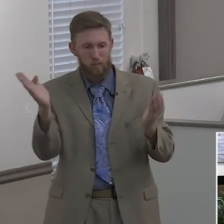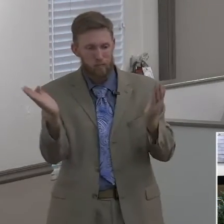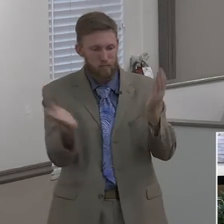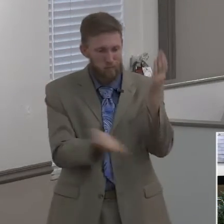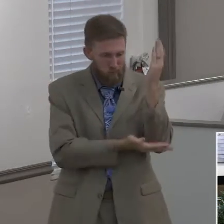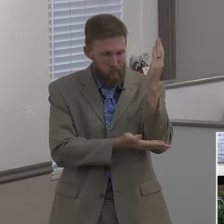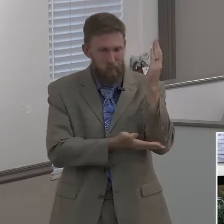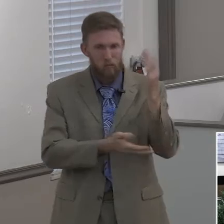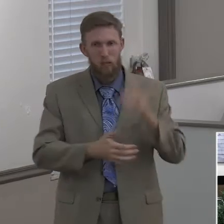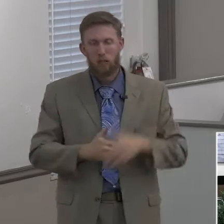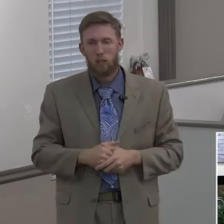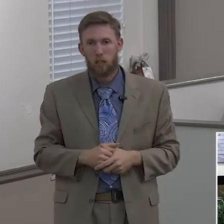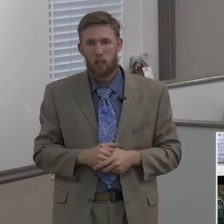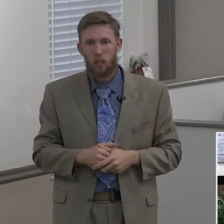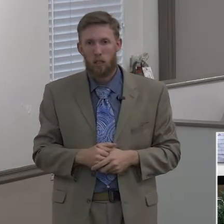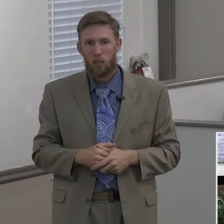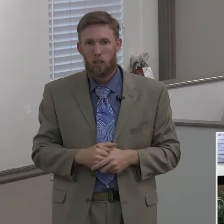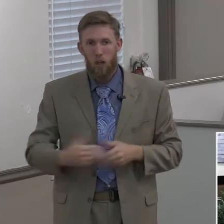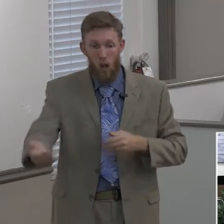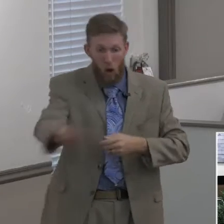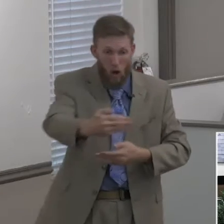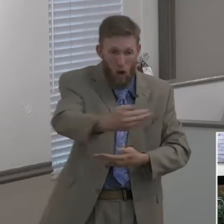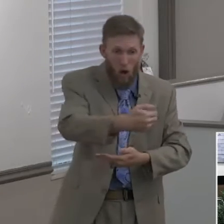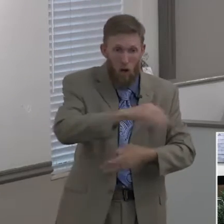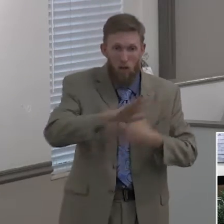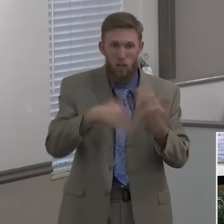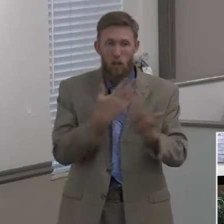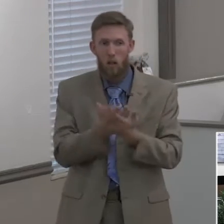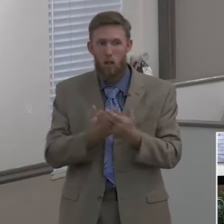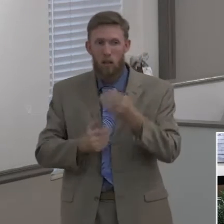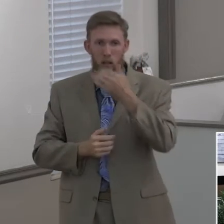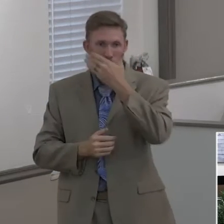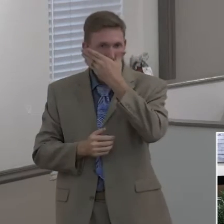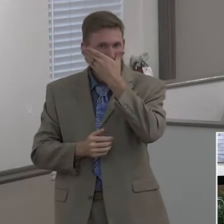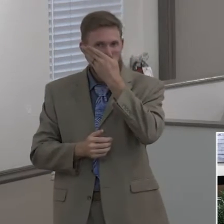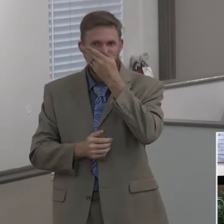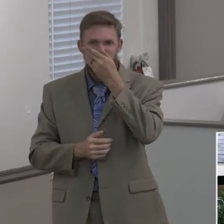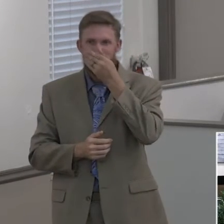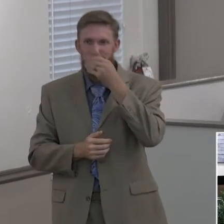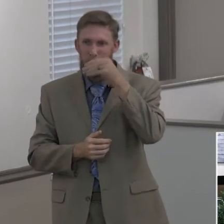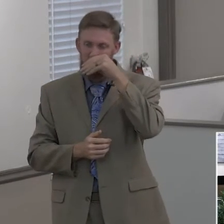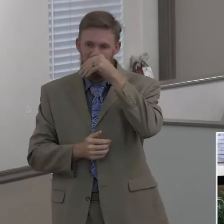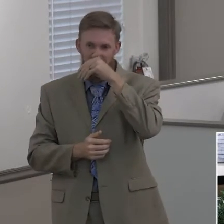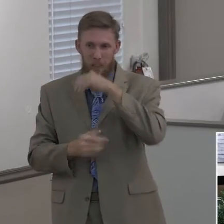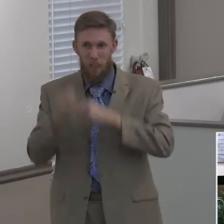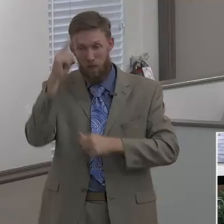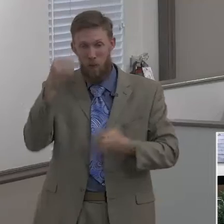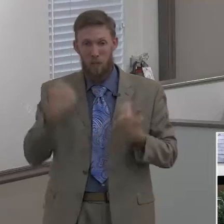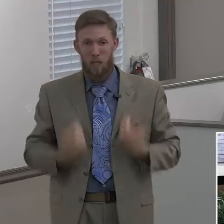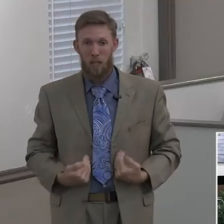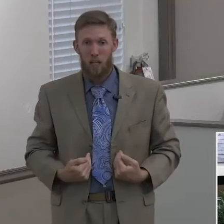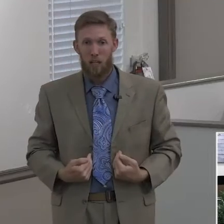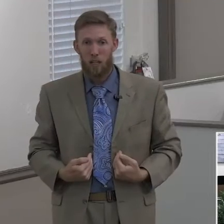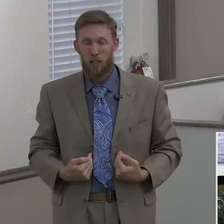And I always thought, you know, abounding to me is like running across that field,